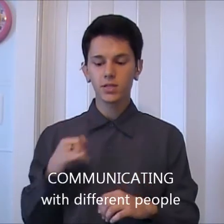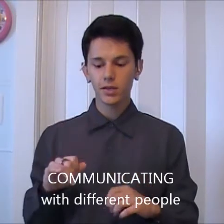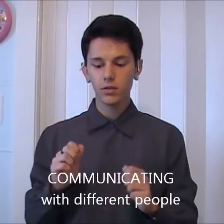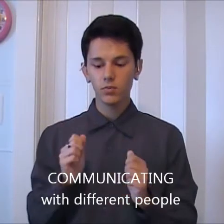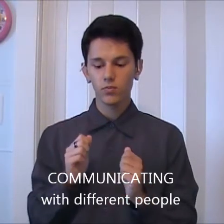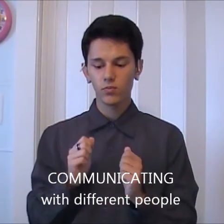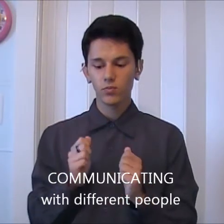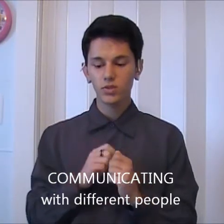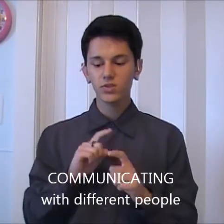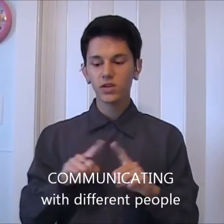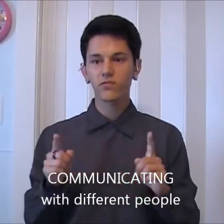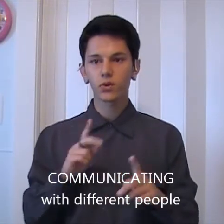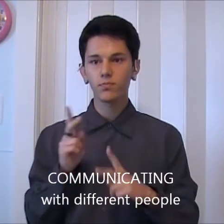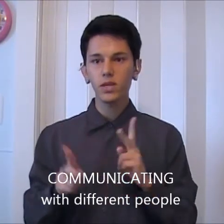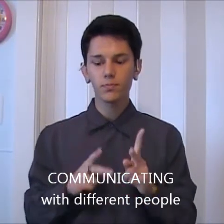Communicating with different people.